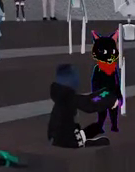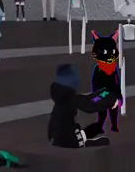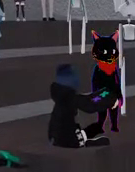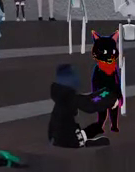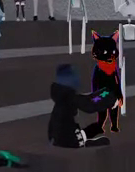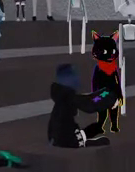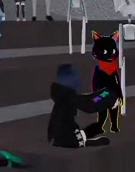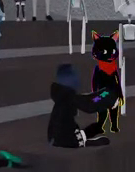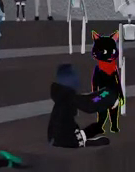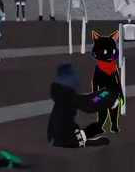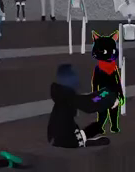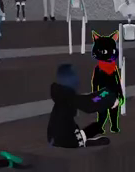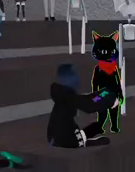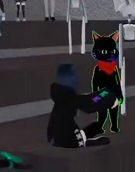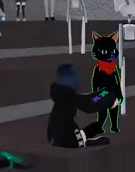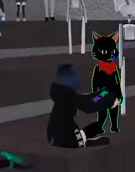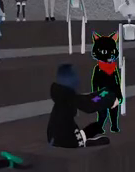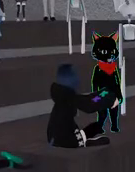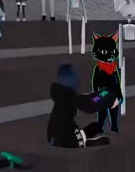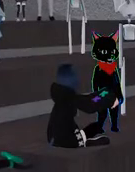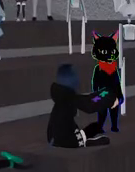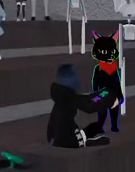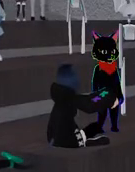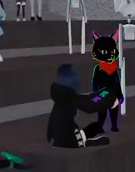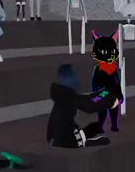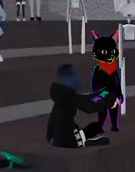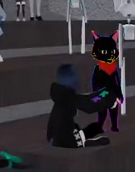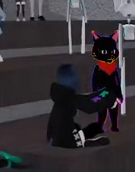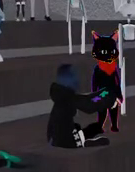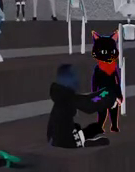for the ticket. I had a